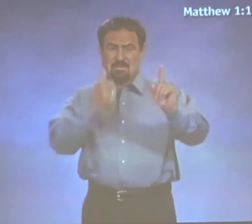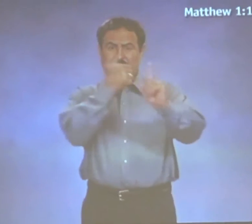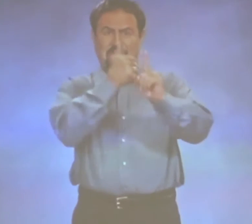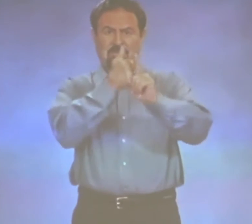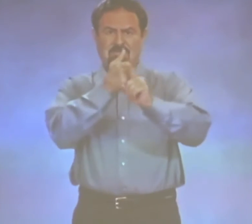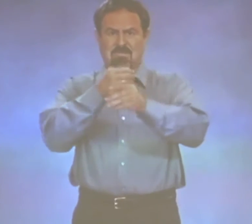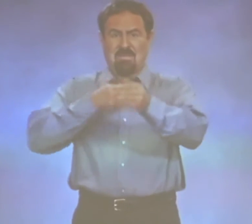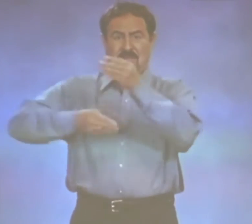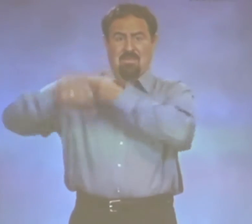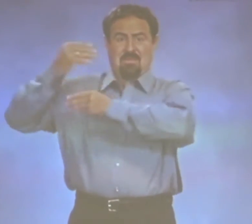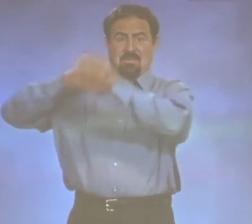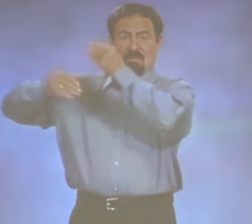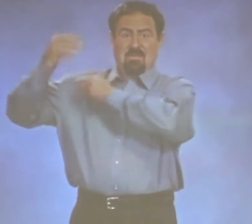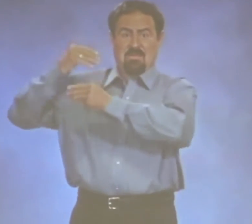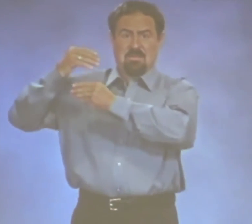Oh.